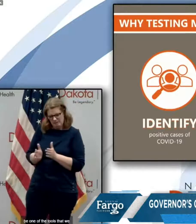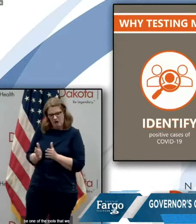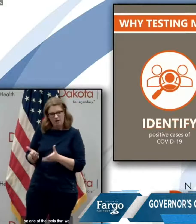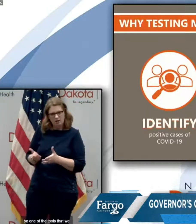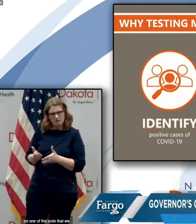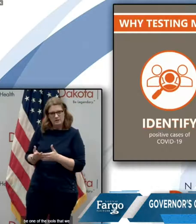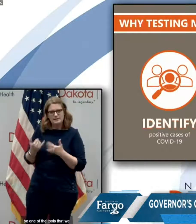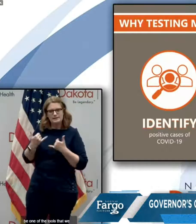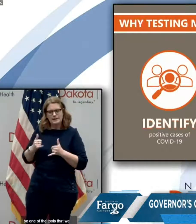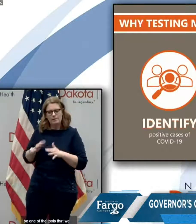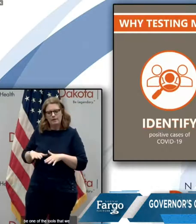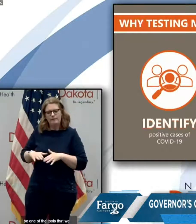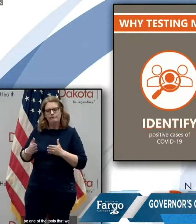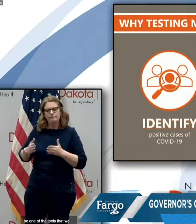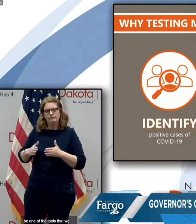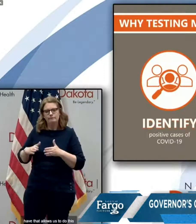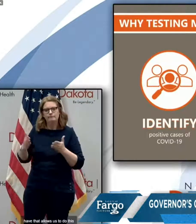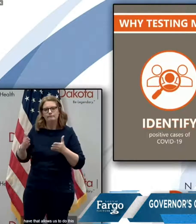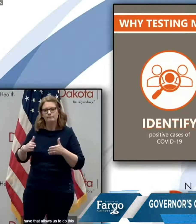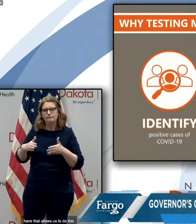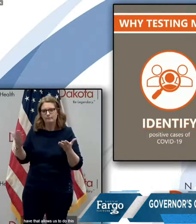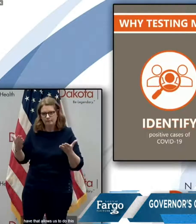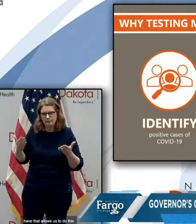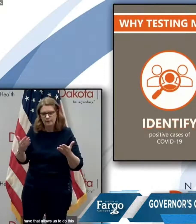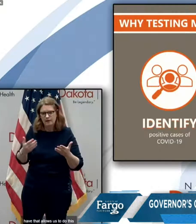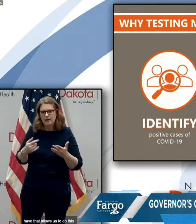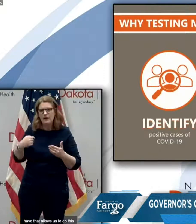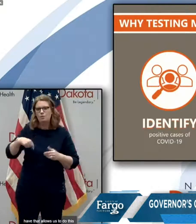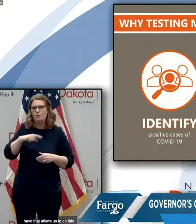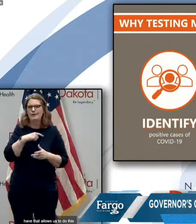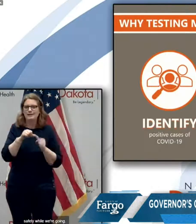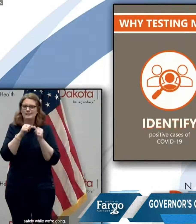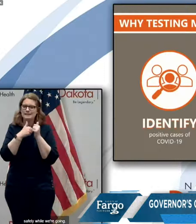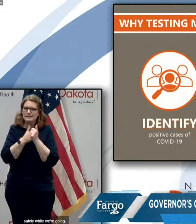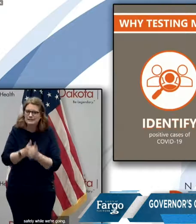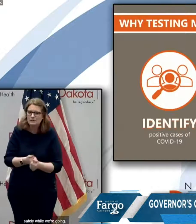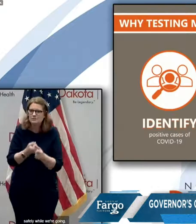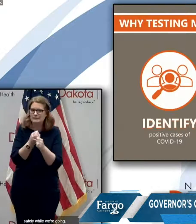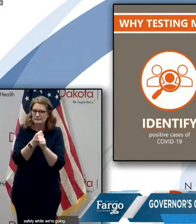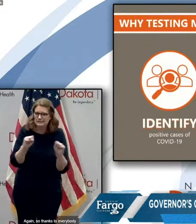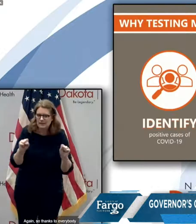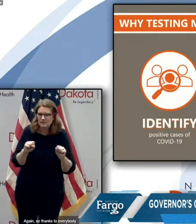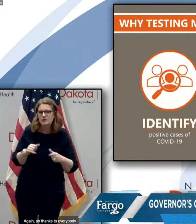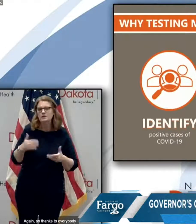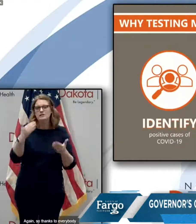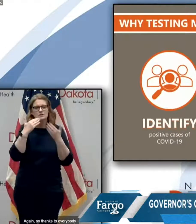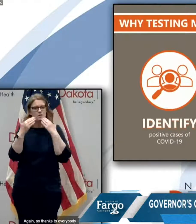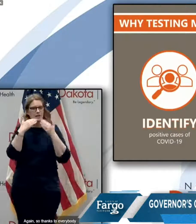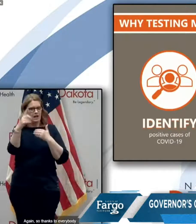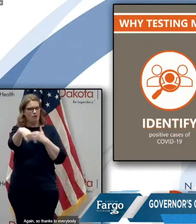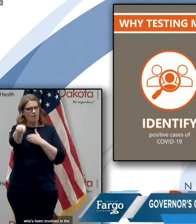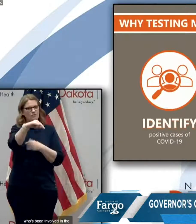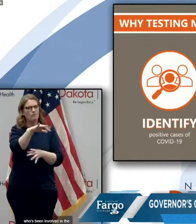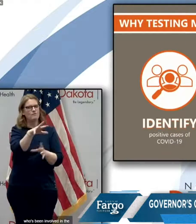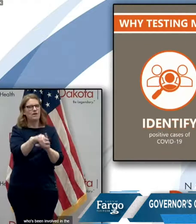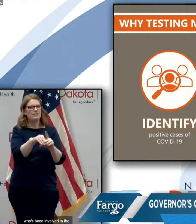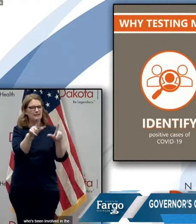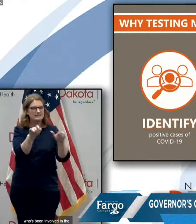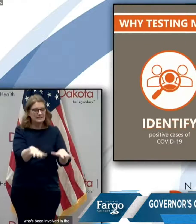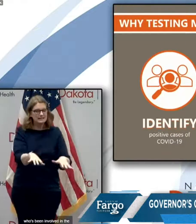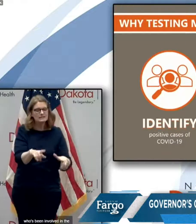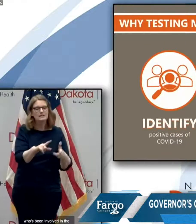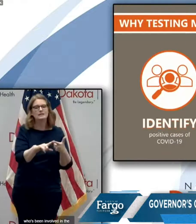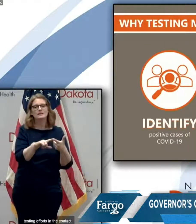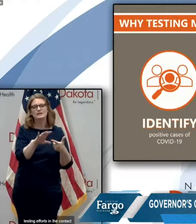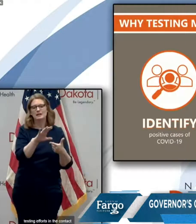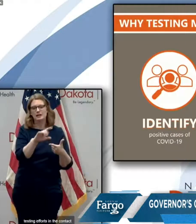do this safely while we're going through there again. So thanks to everybody who's been involved in the testing efforts and the contact tracing